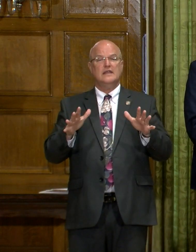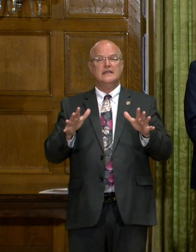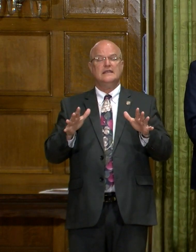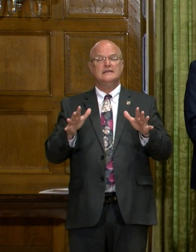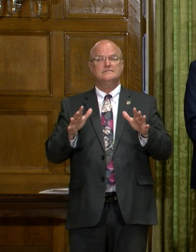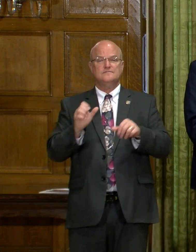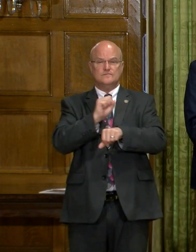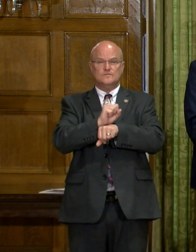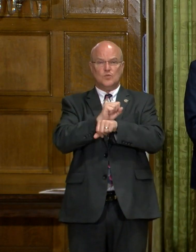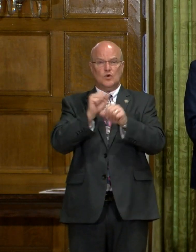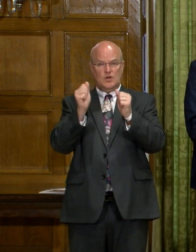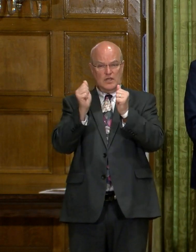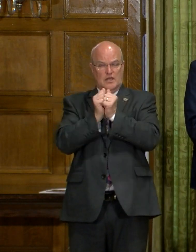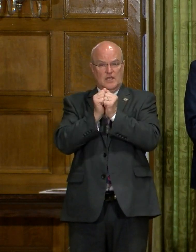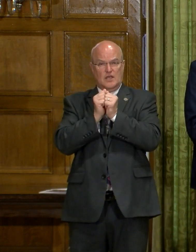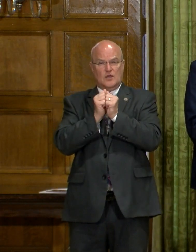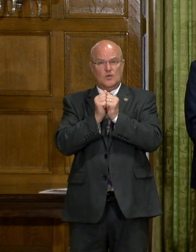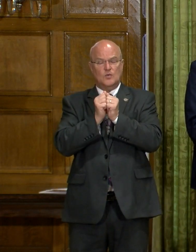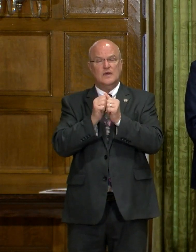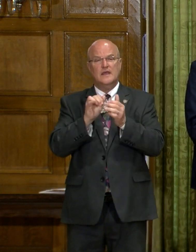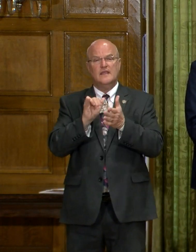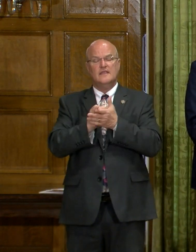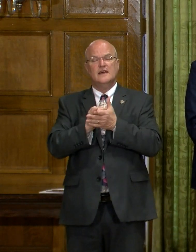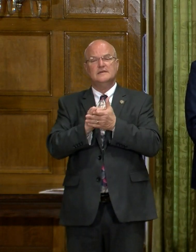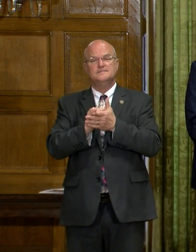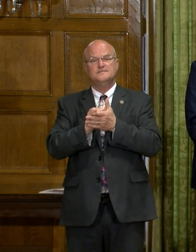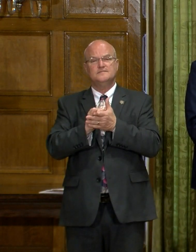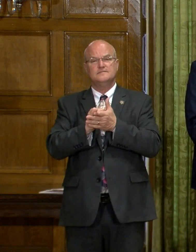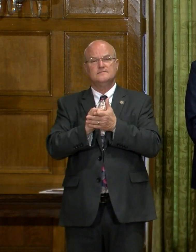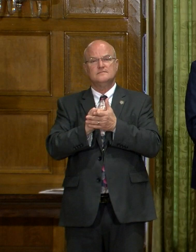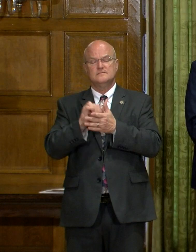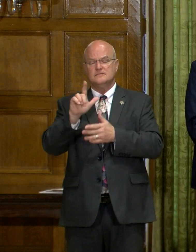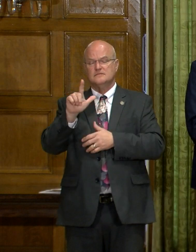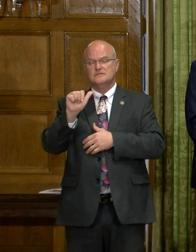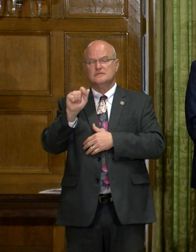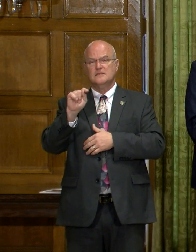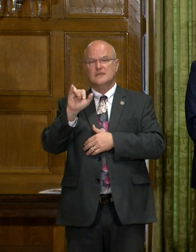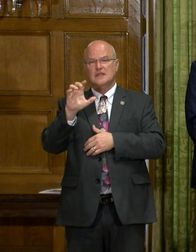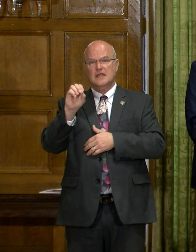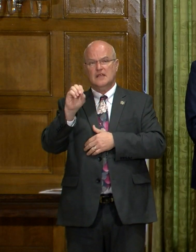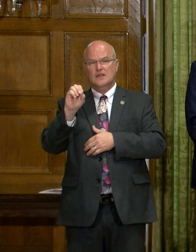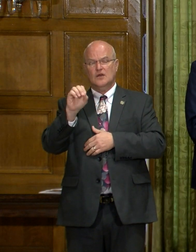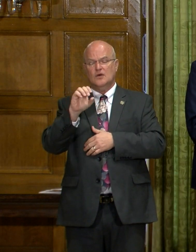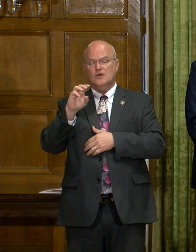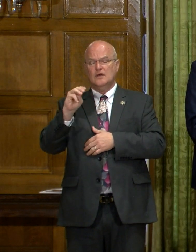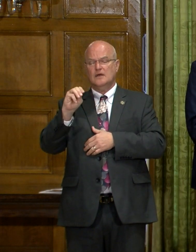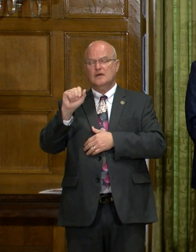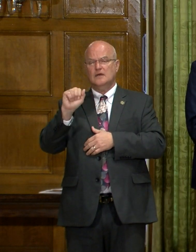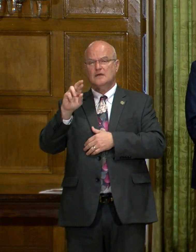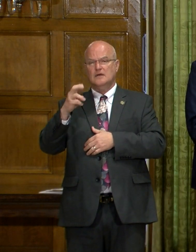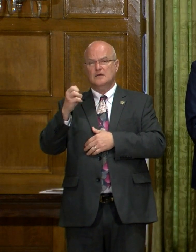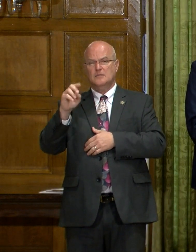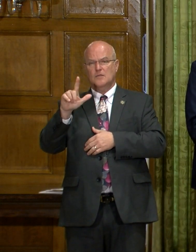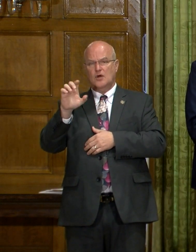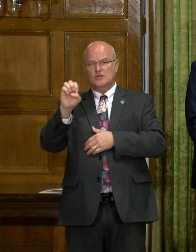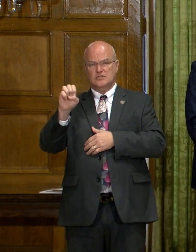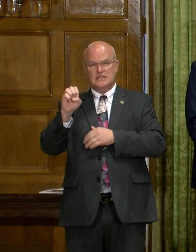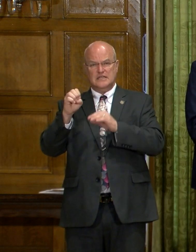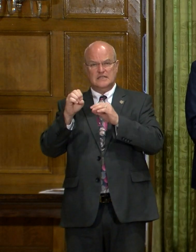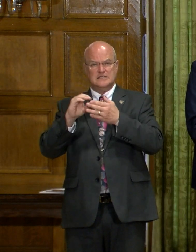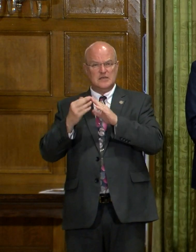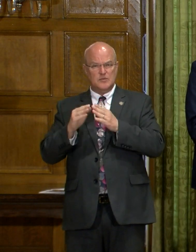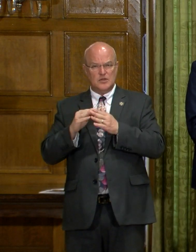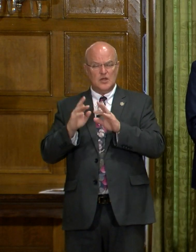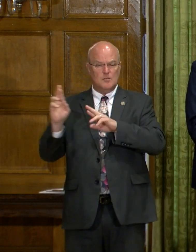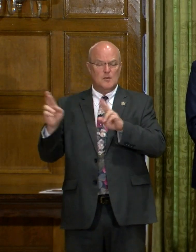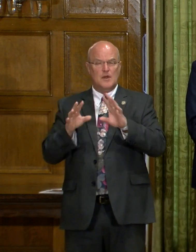been working with the Latino community, with the Marshallese community, preparing messages that